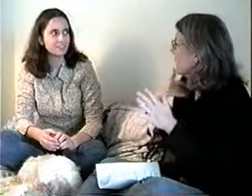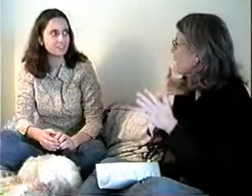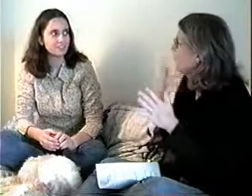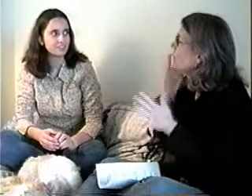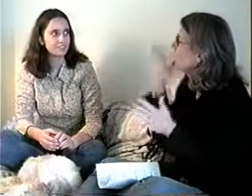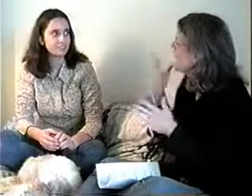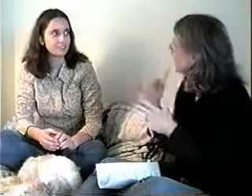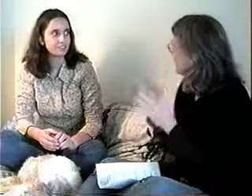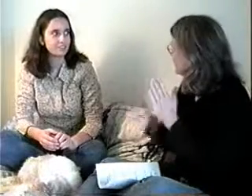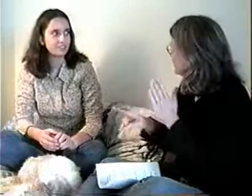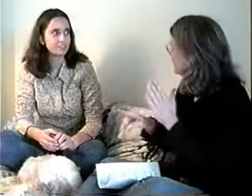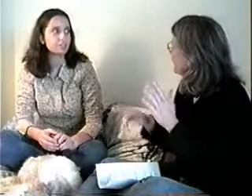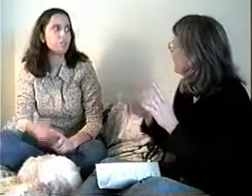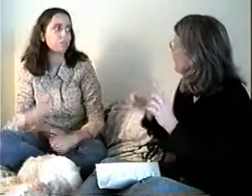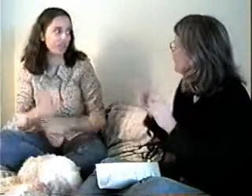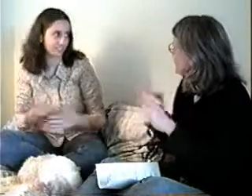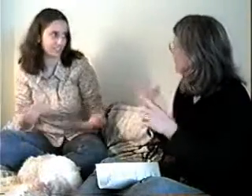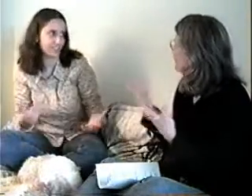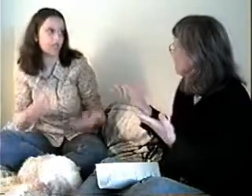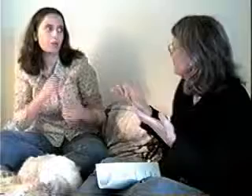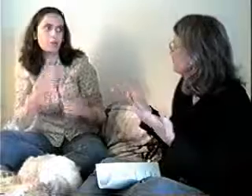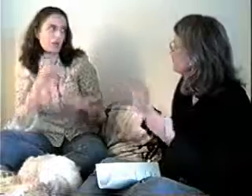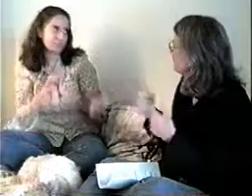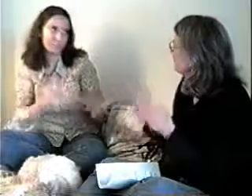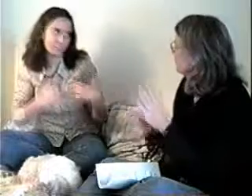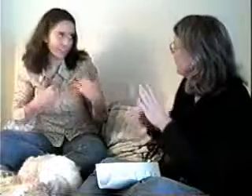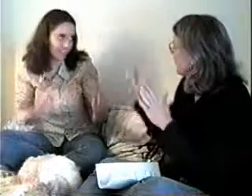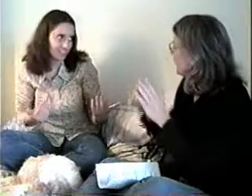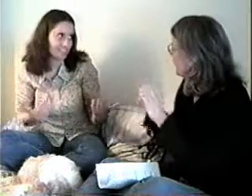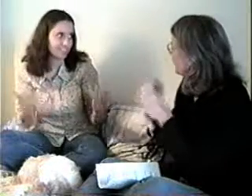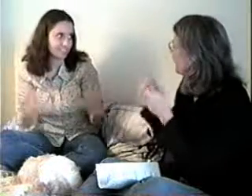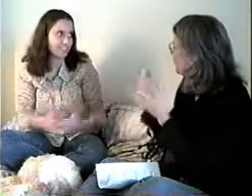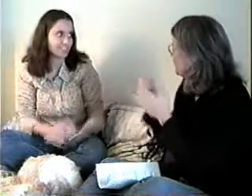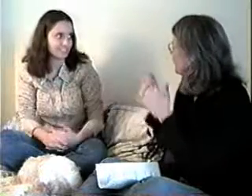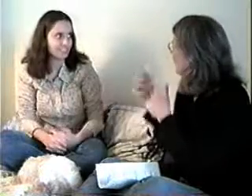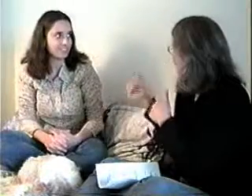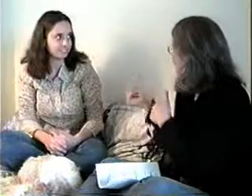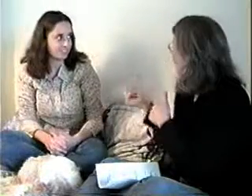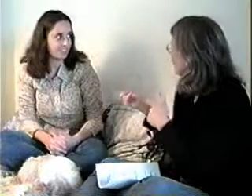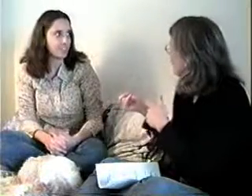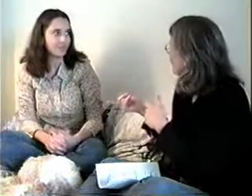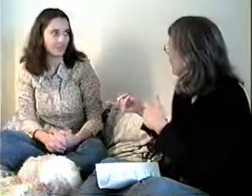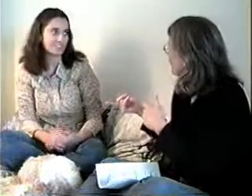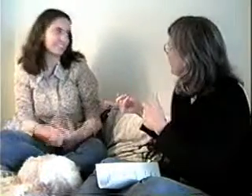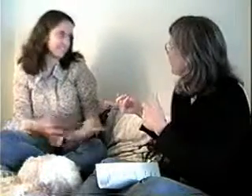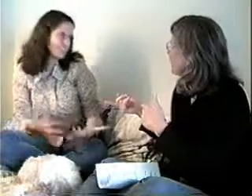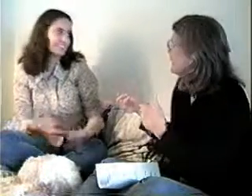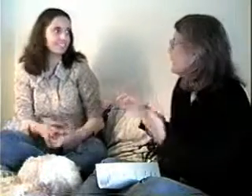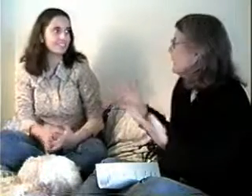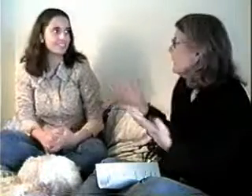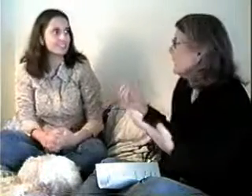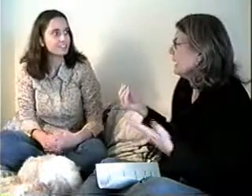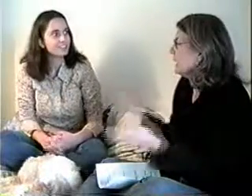that willingness to develop a friendship with you. Right. And